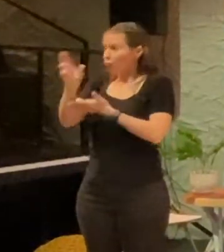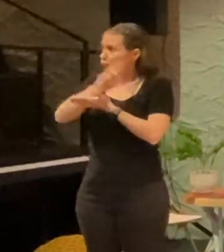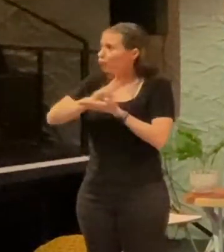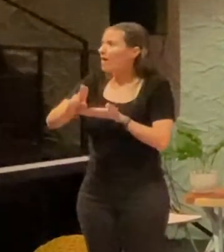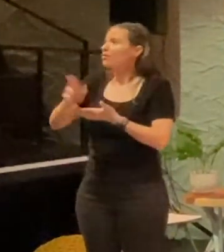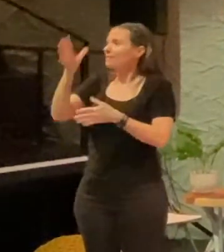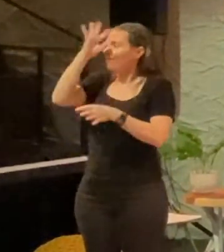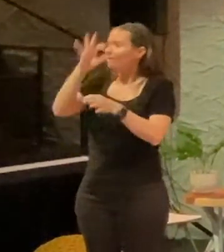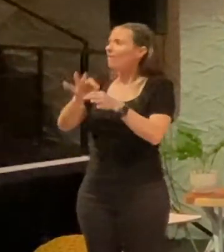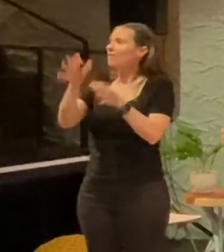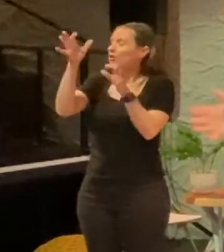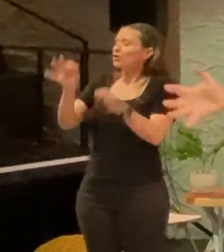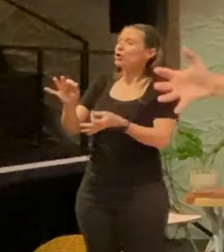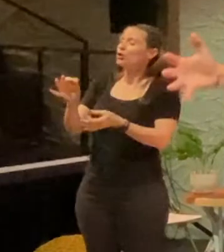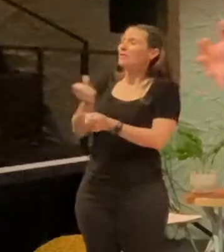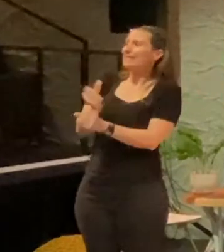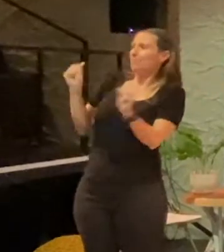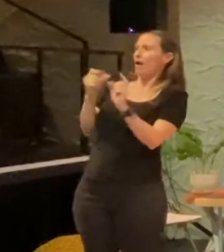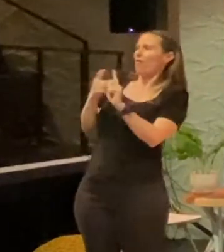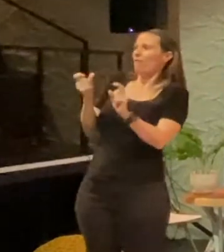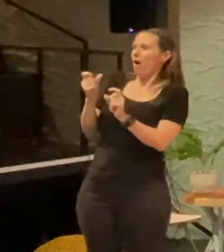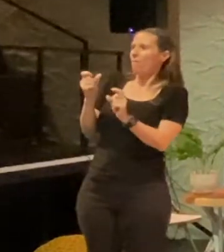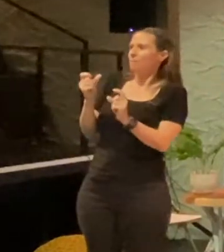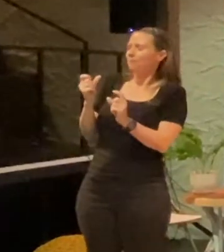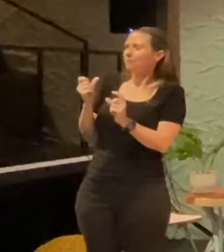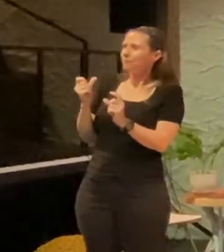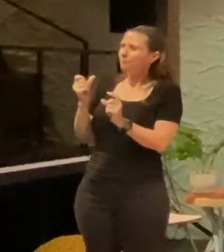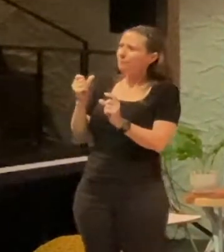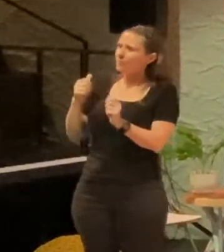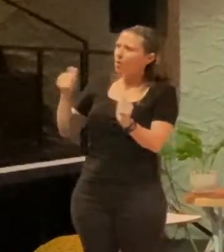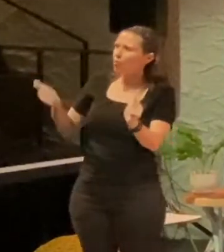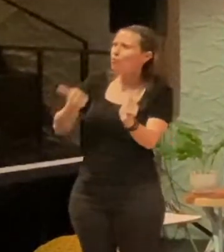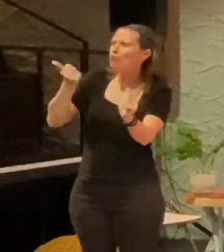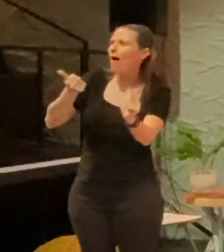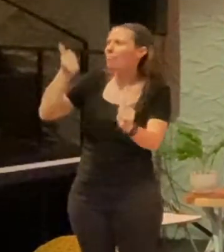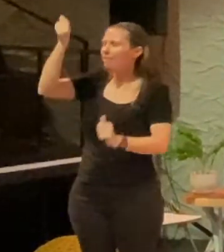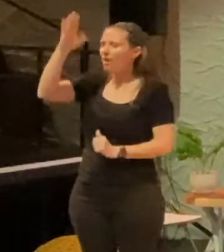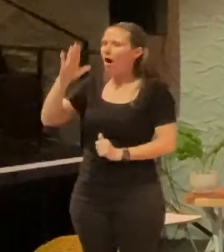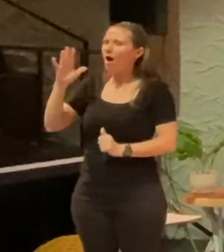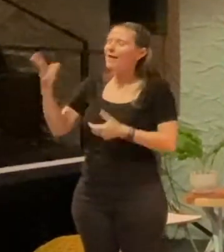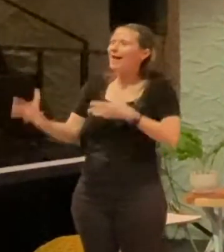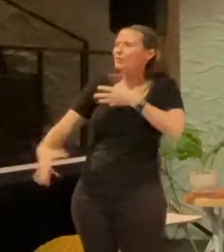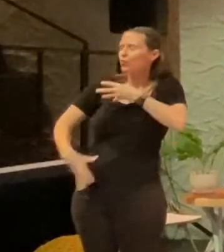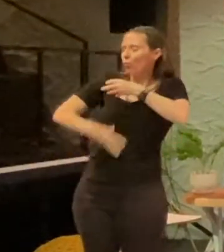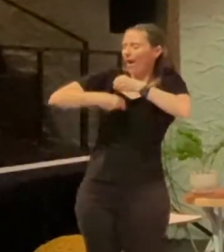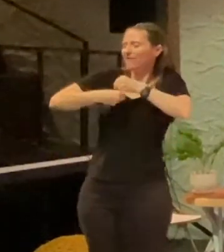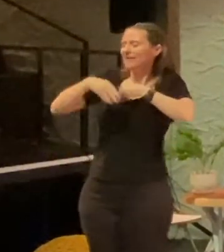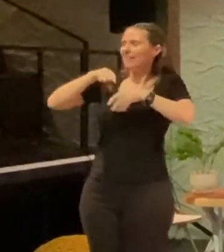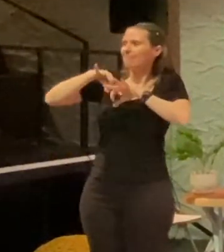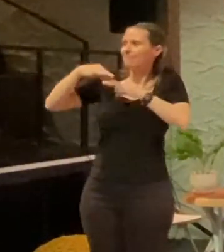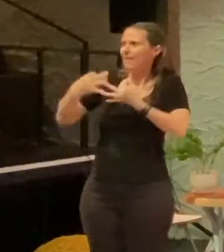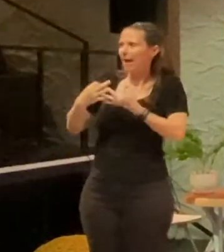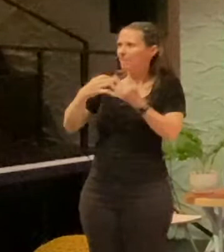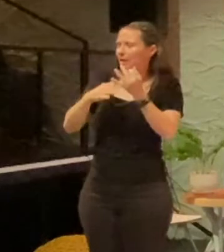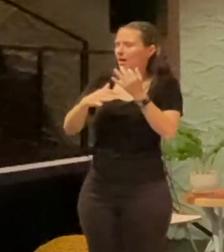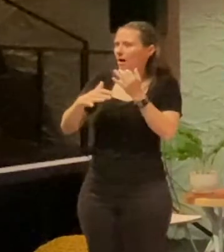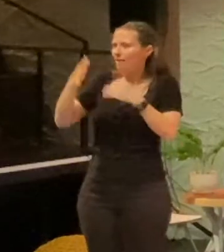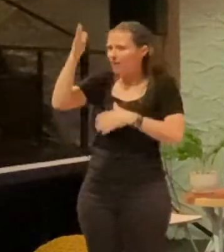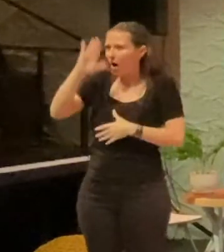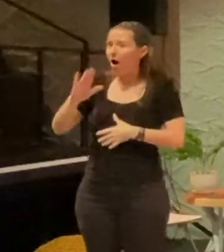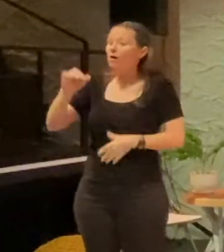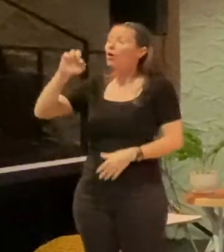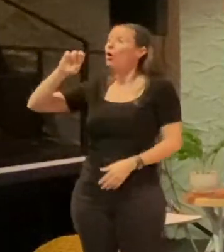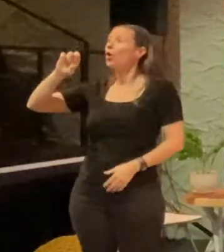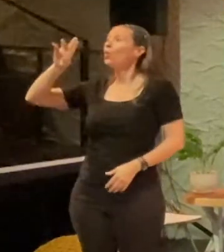and is spared the wrath of God and then is grafted in to the family of God and now part of the lineage of Jesus. And there's